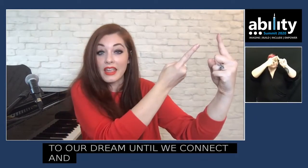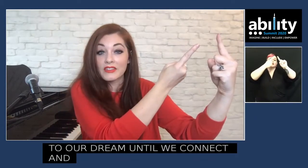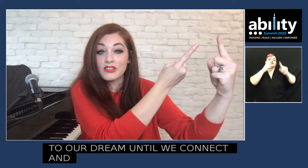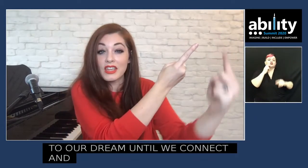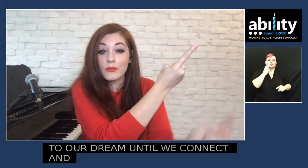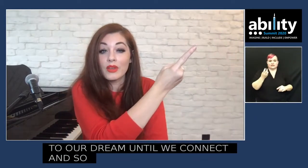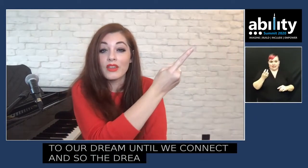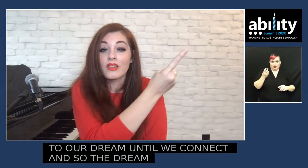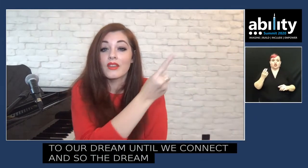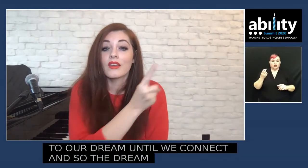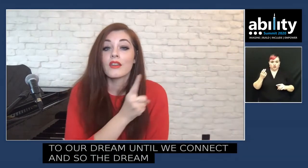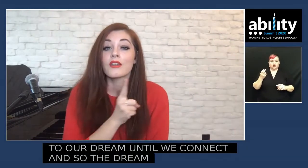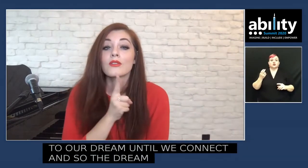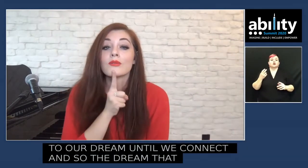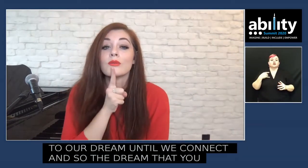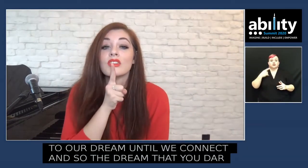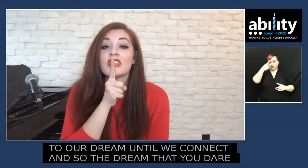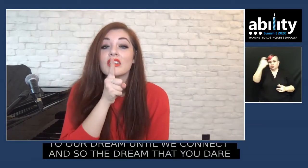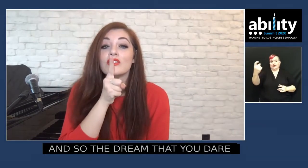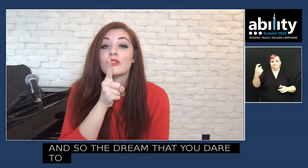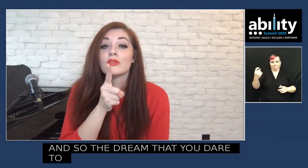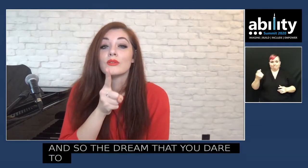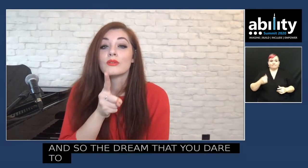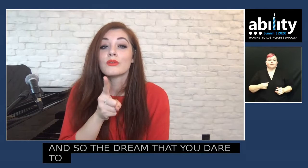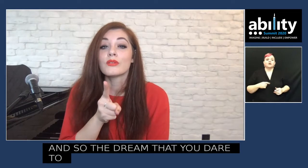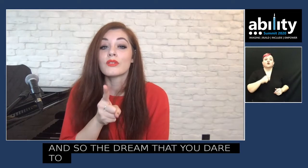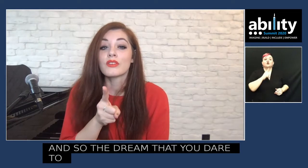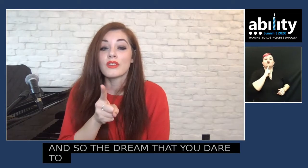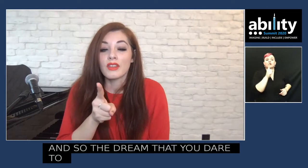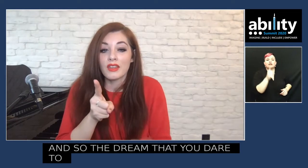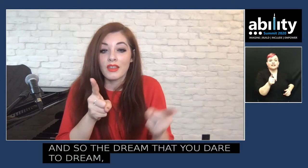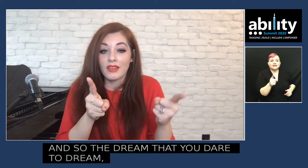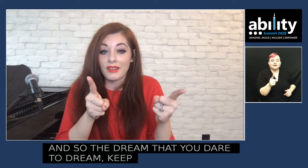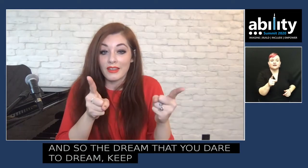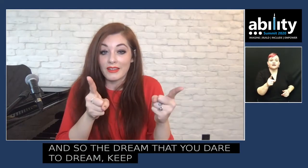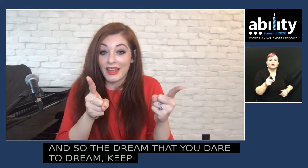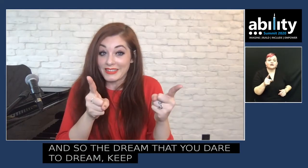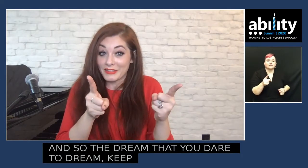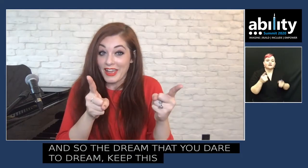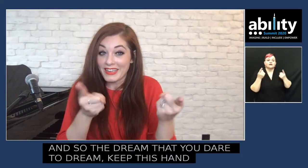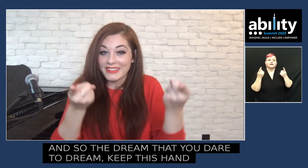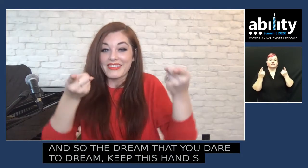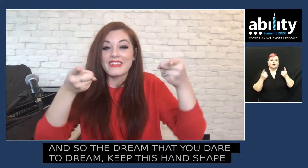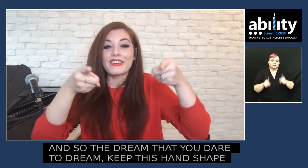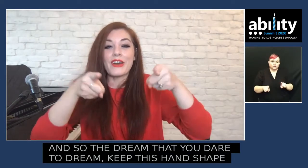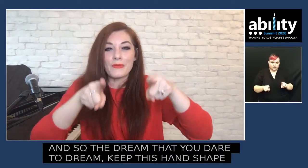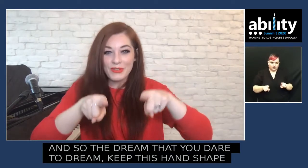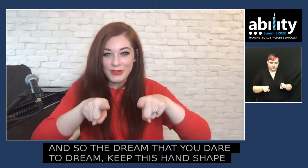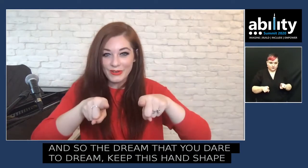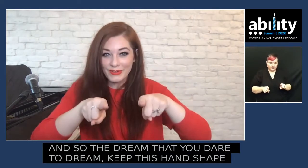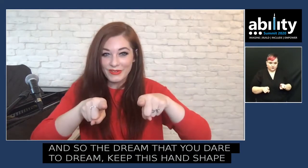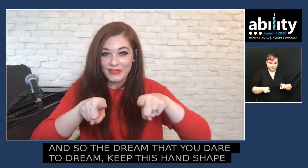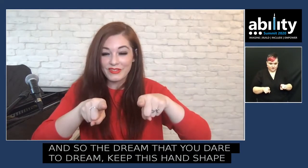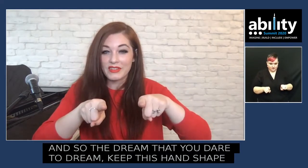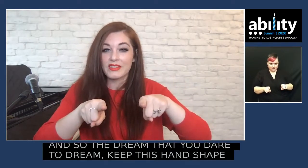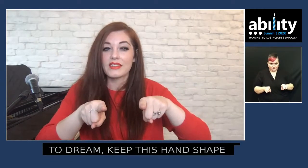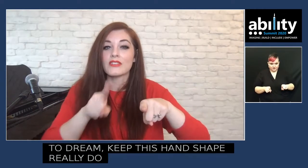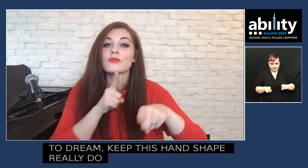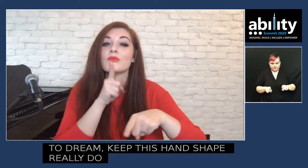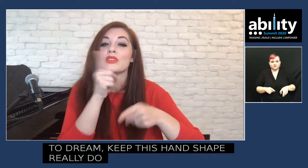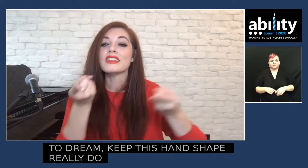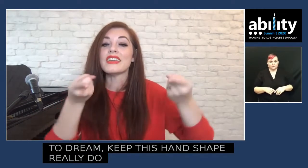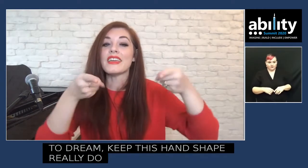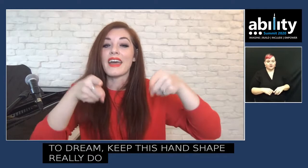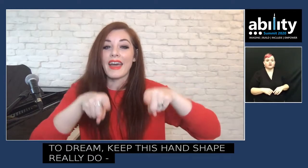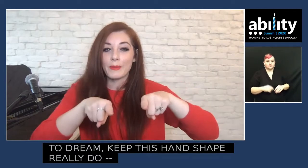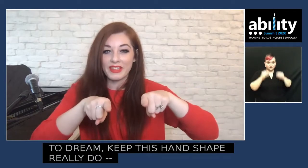keep this hand shape, really do. I still had it, come true.